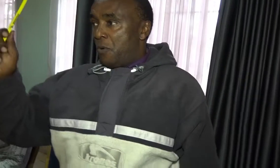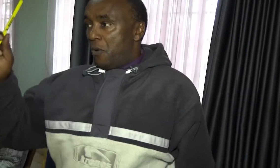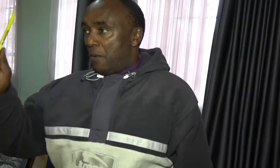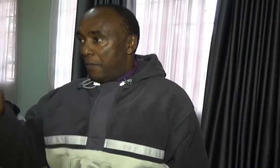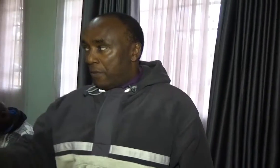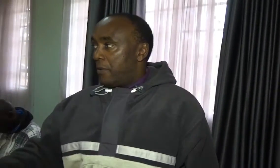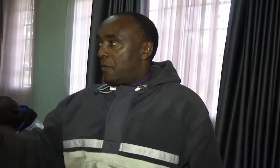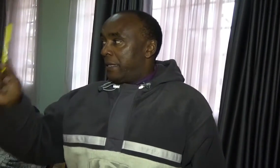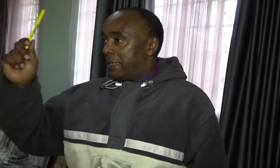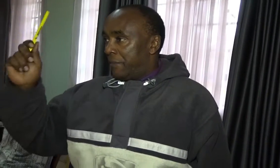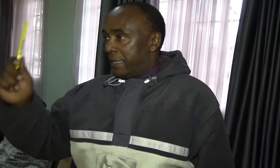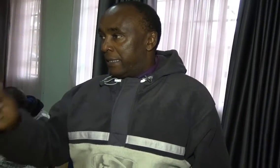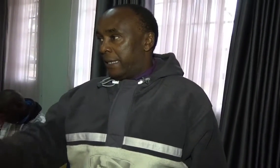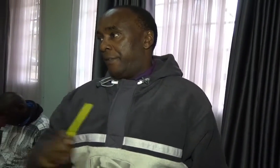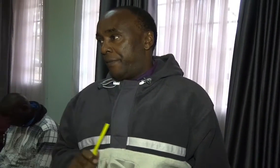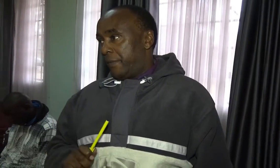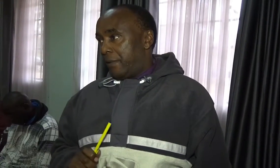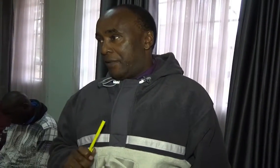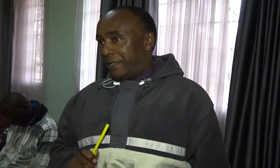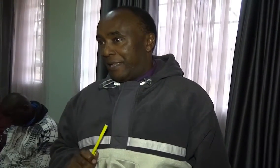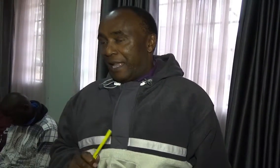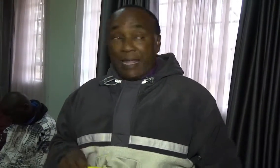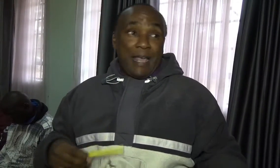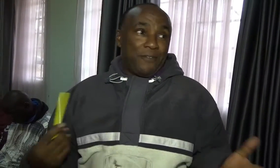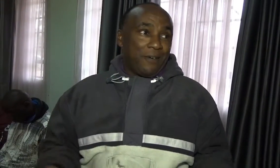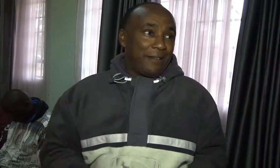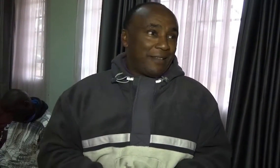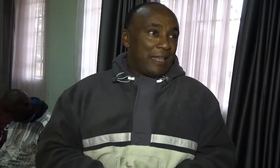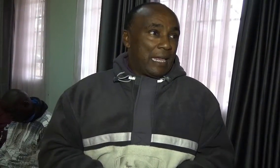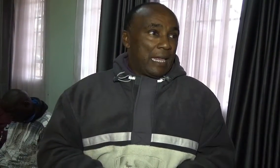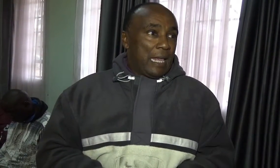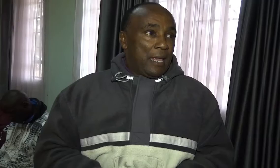people with disabilities live. You see? Therefore,